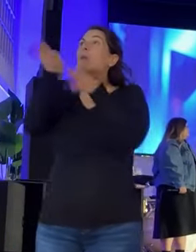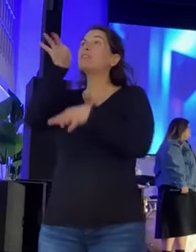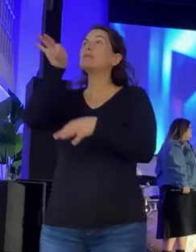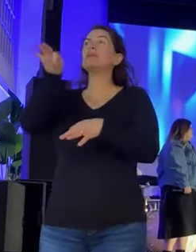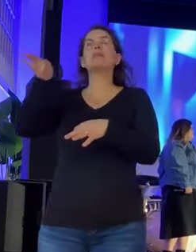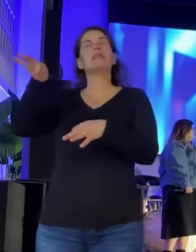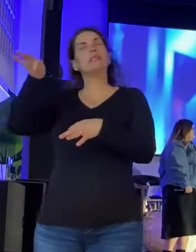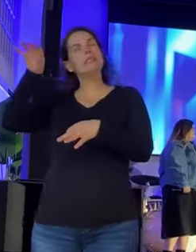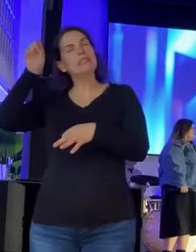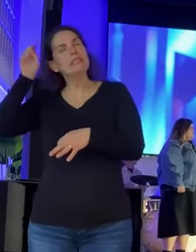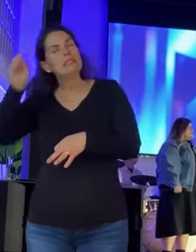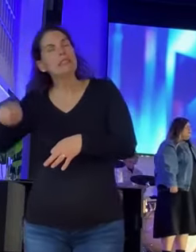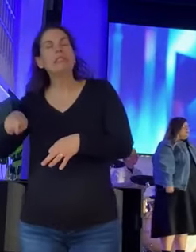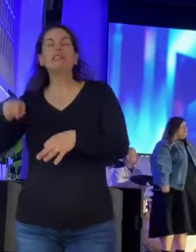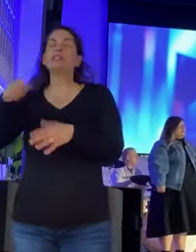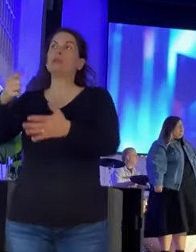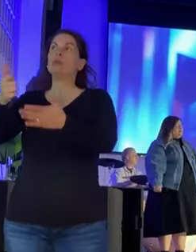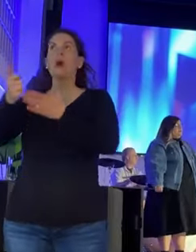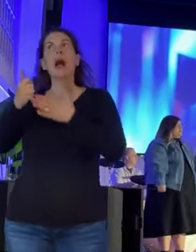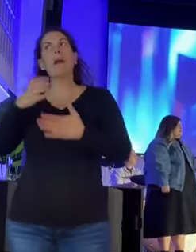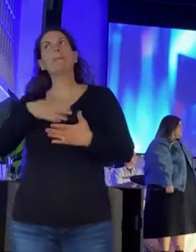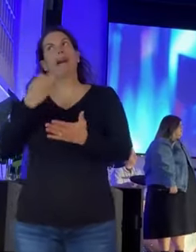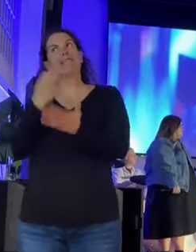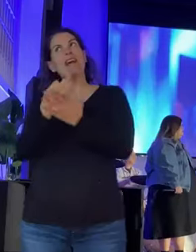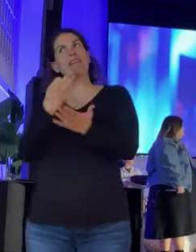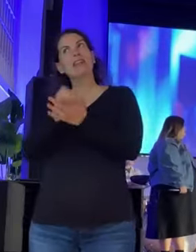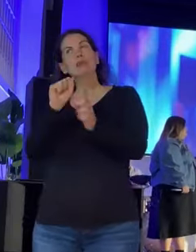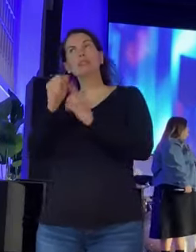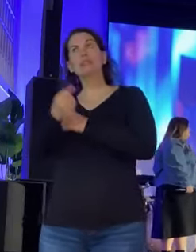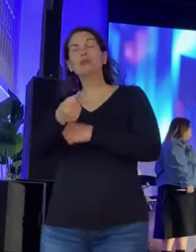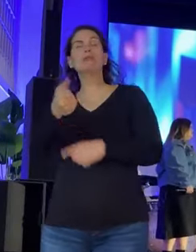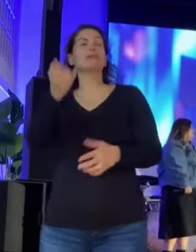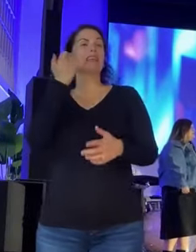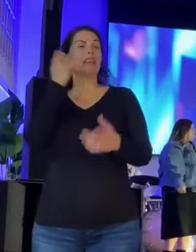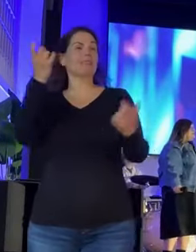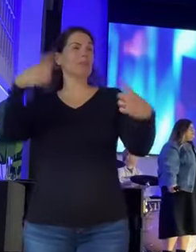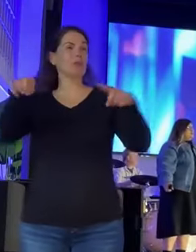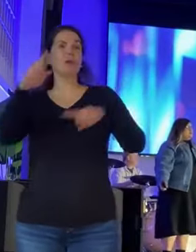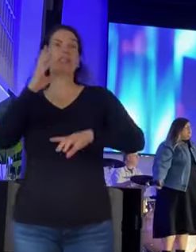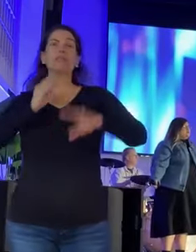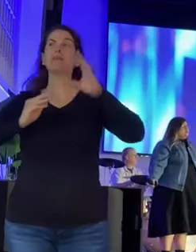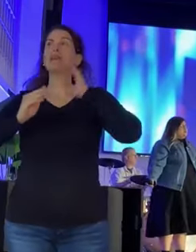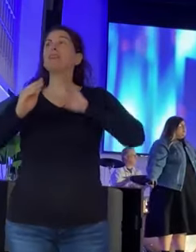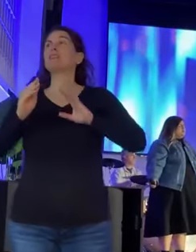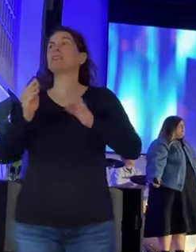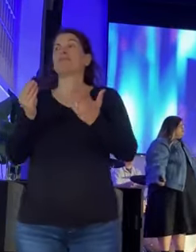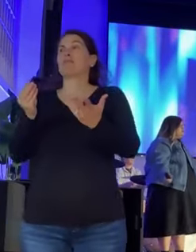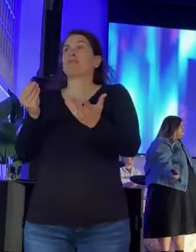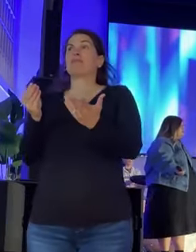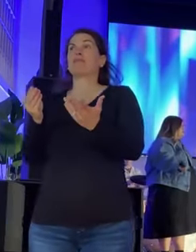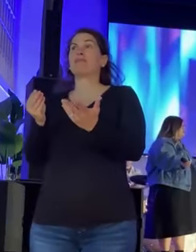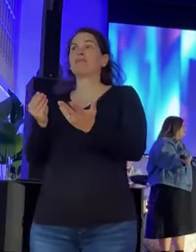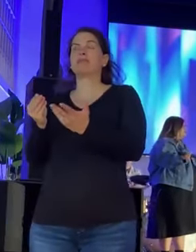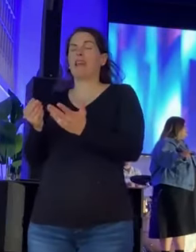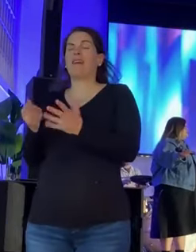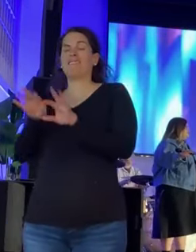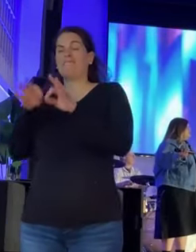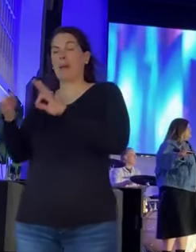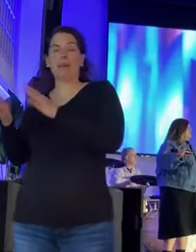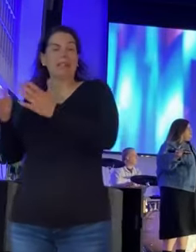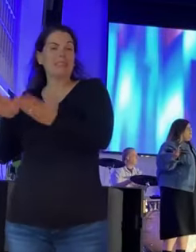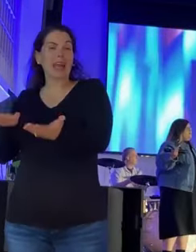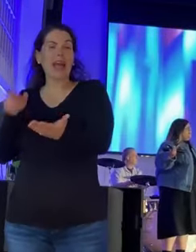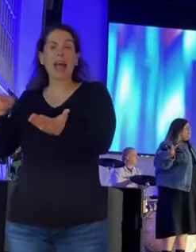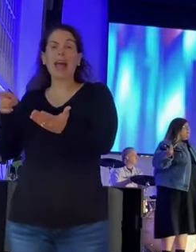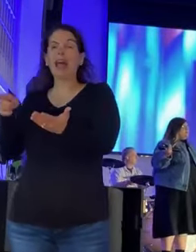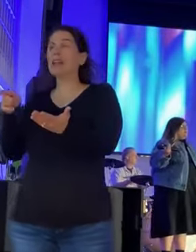need you to bring to life my financial situation. For those of you who have lost family members, I need